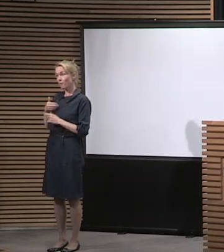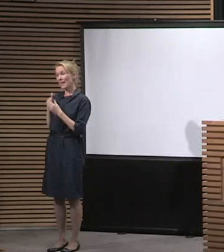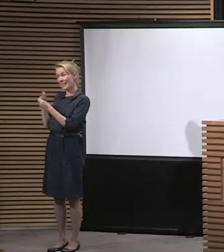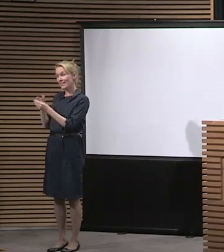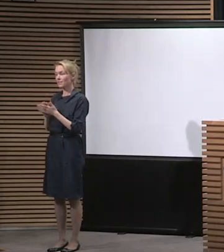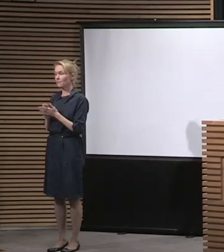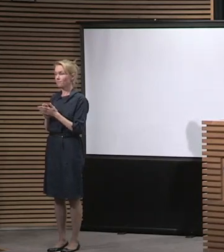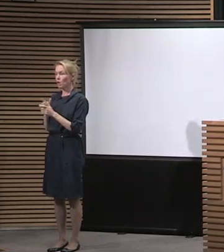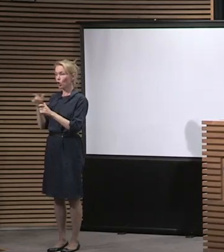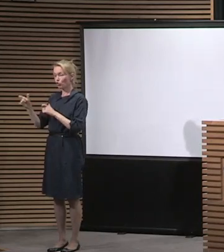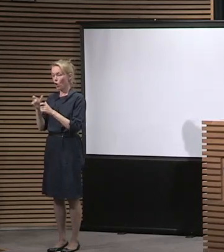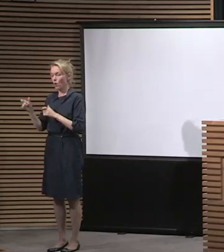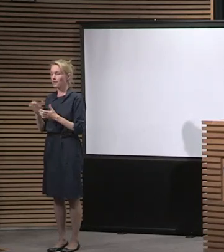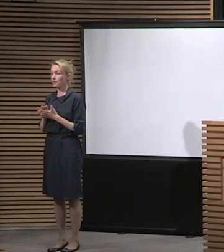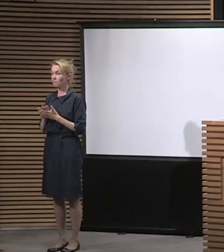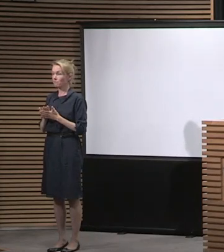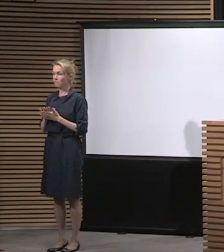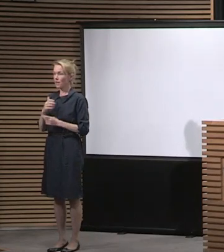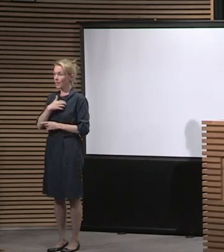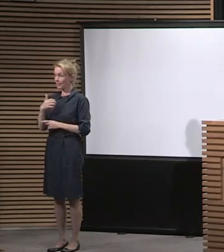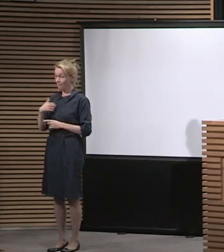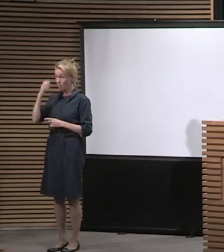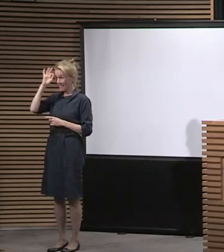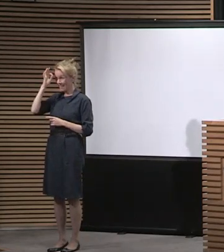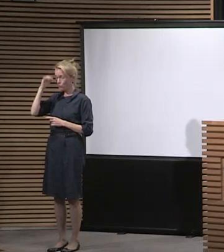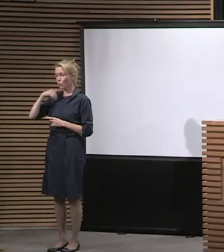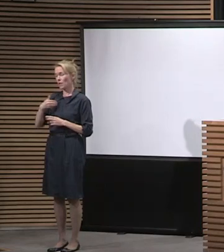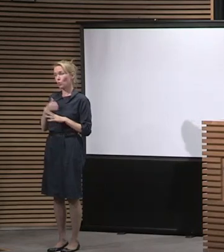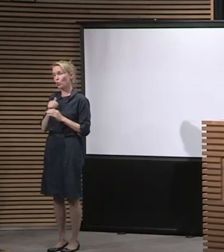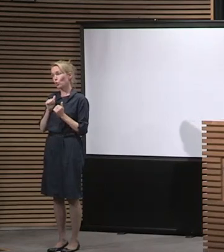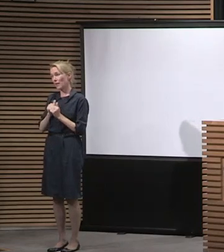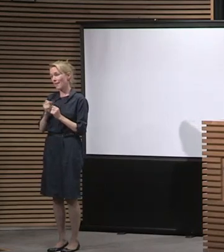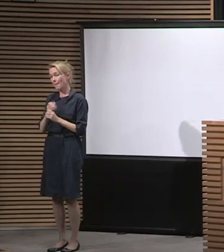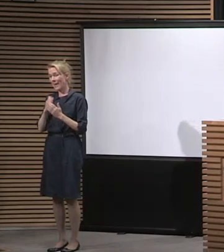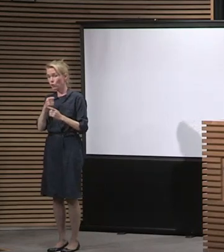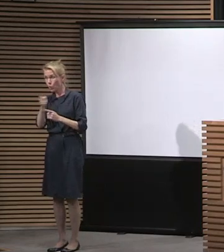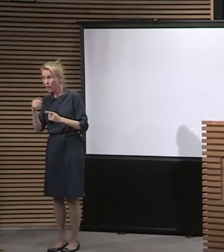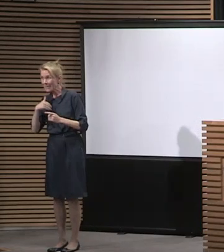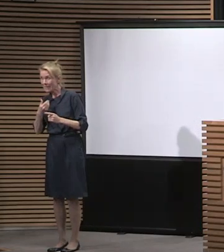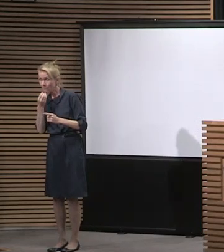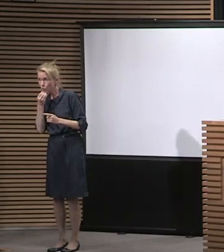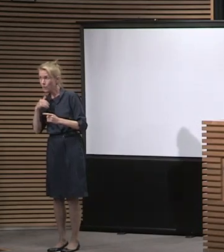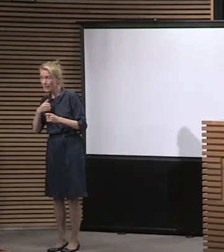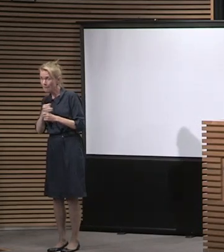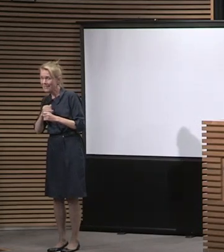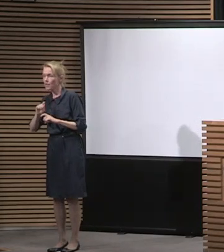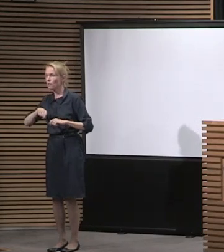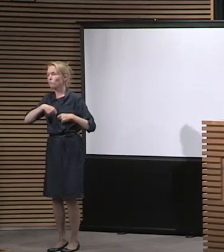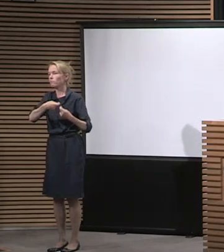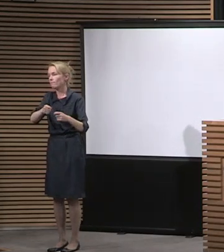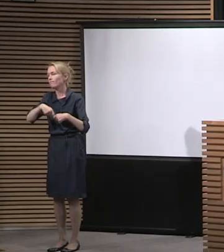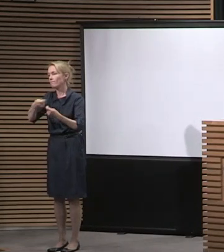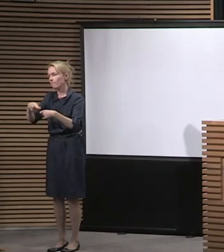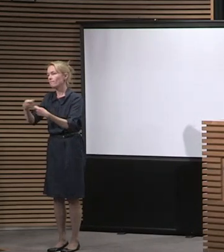and central government coming together to literally deliver support to the doorstep of those who need it the most. On behalf of our